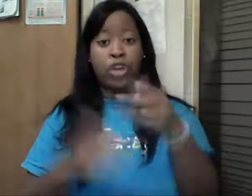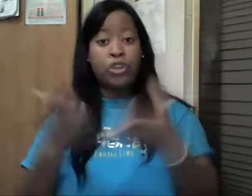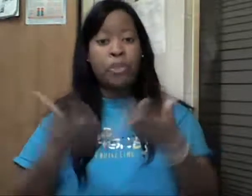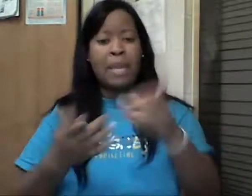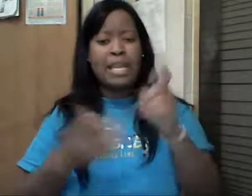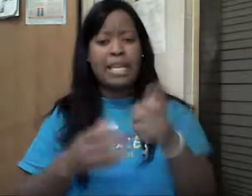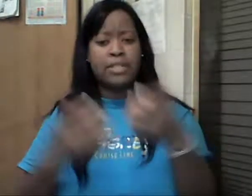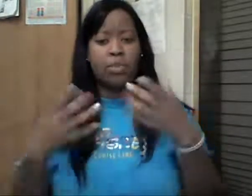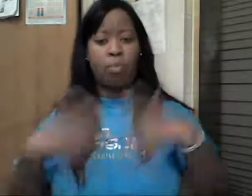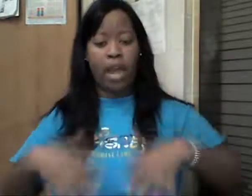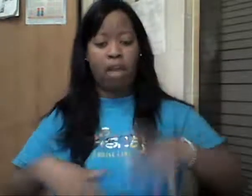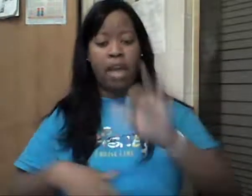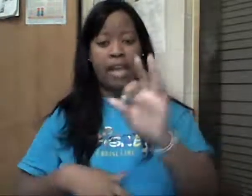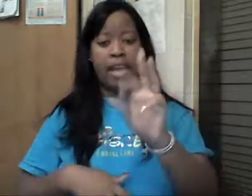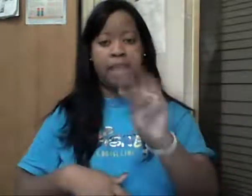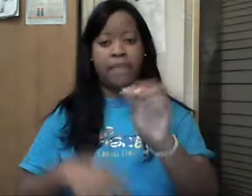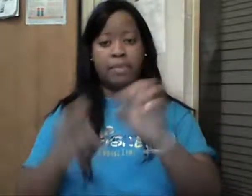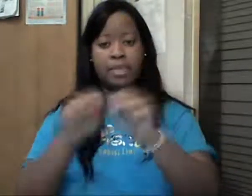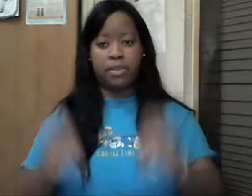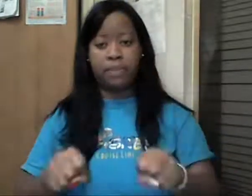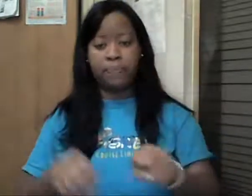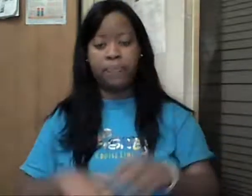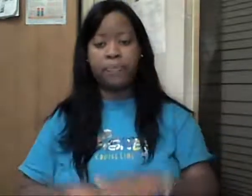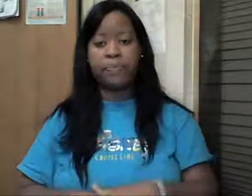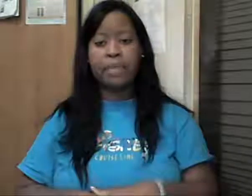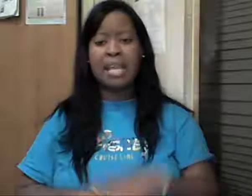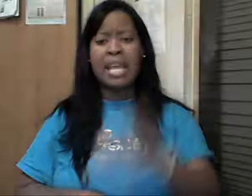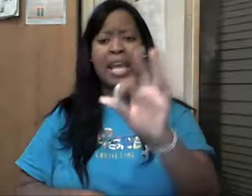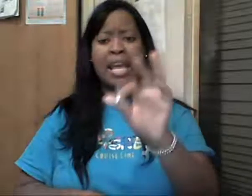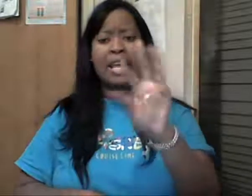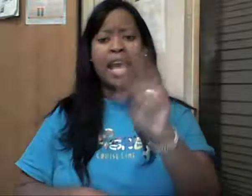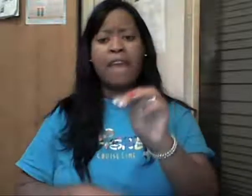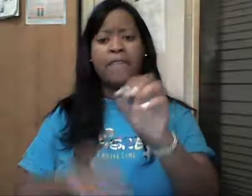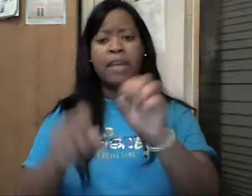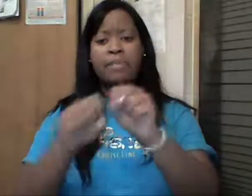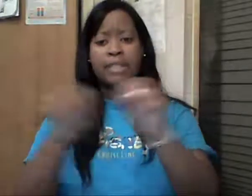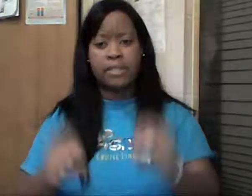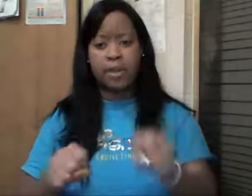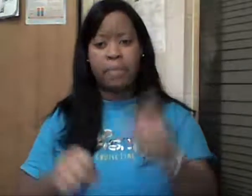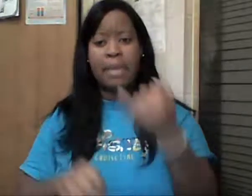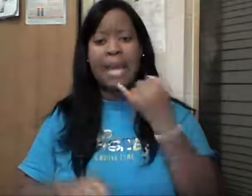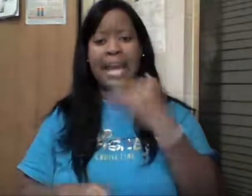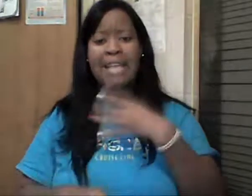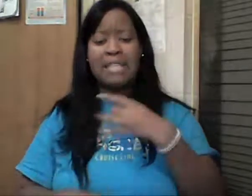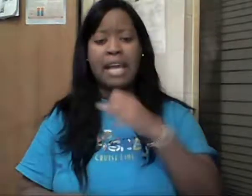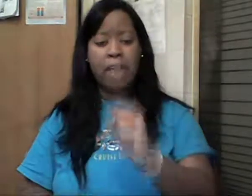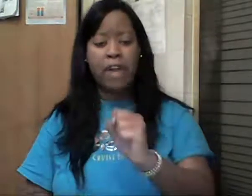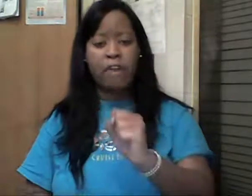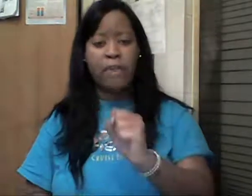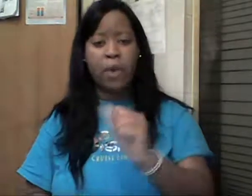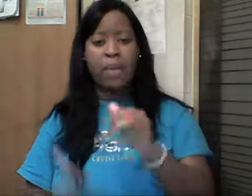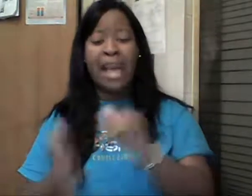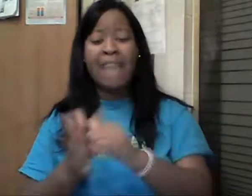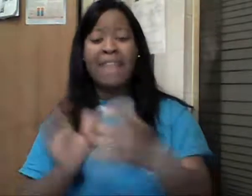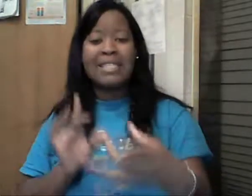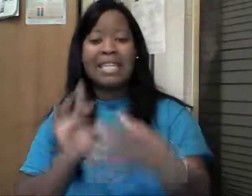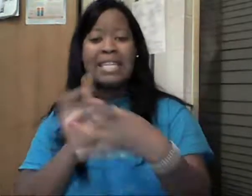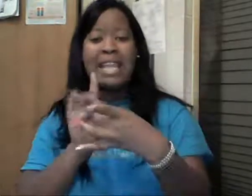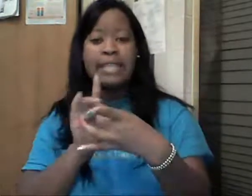you may need to wear an FM system. An FM system is like a microphone that is